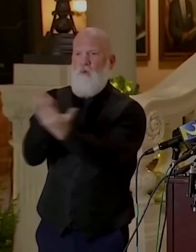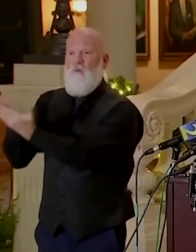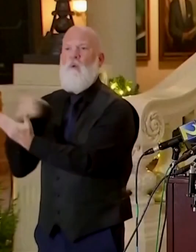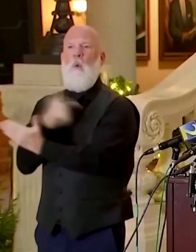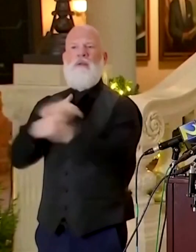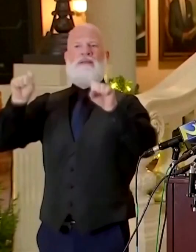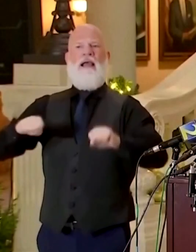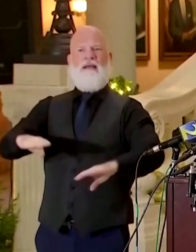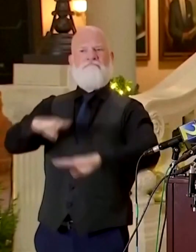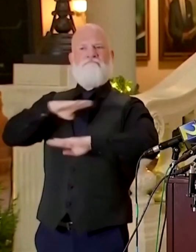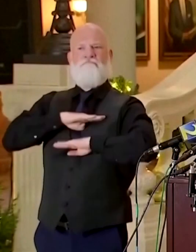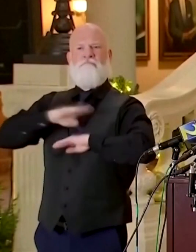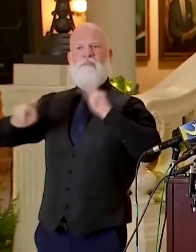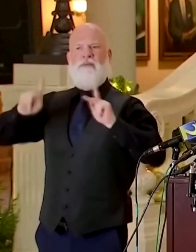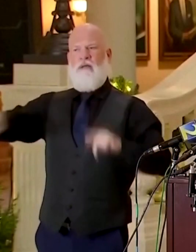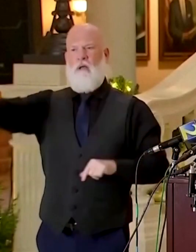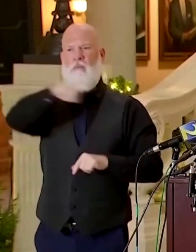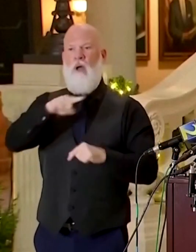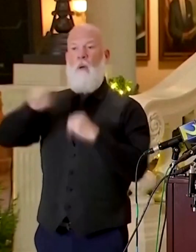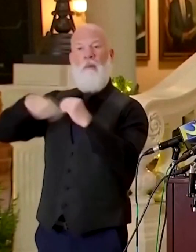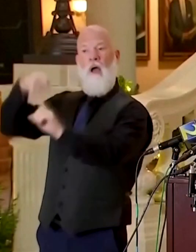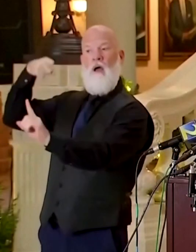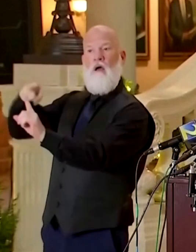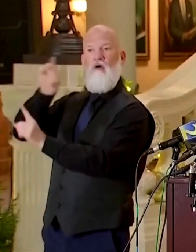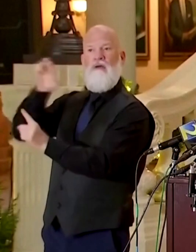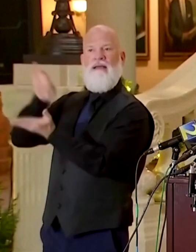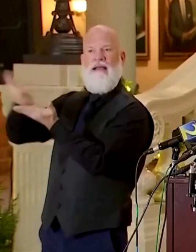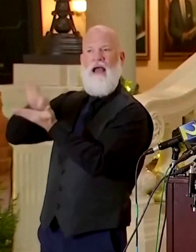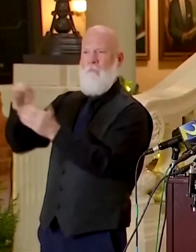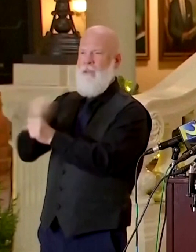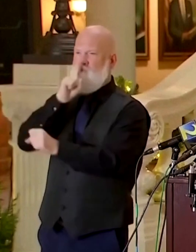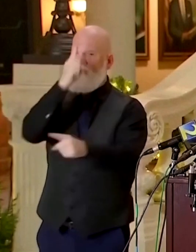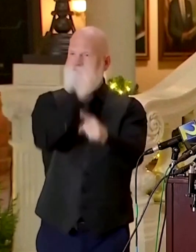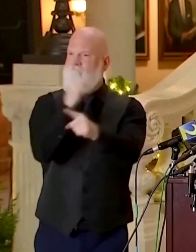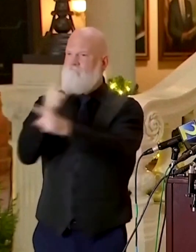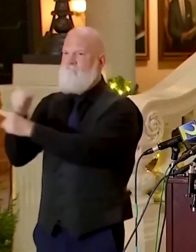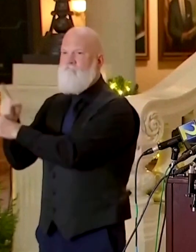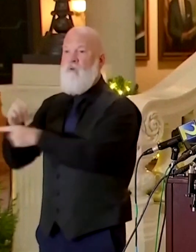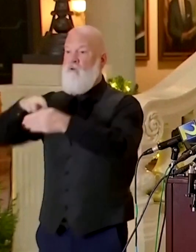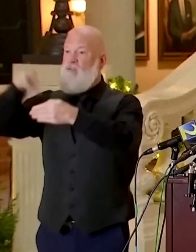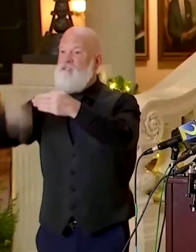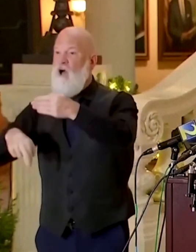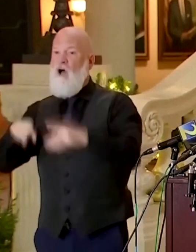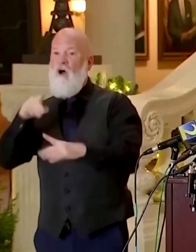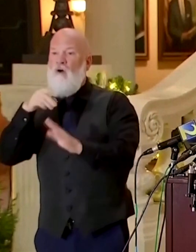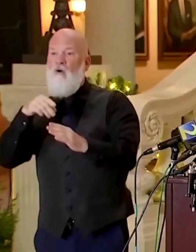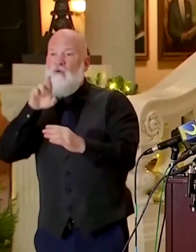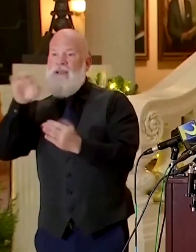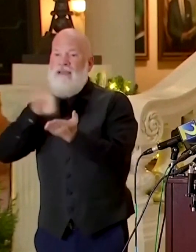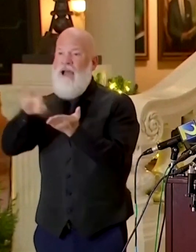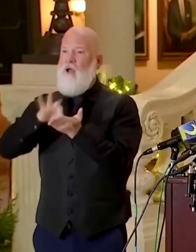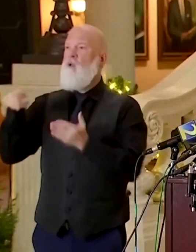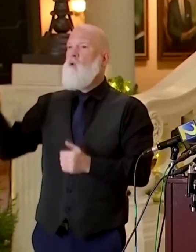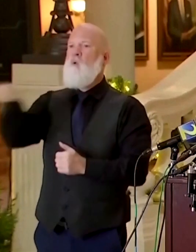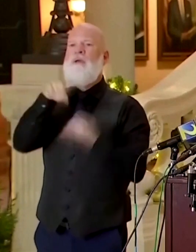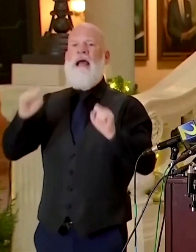As this recount is complete, everyone in Georgia will be able to have even more confidence in the results of our elections, despite